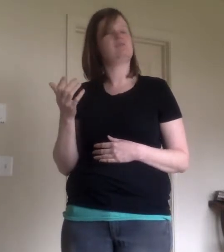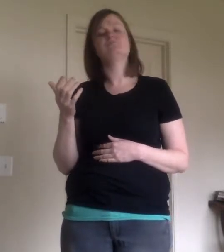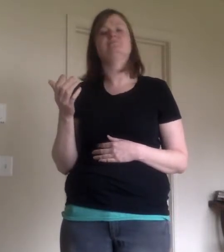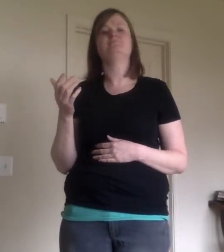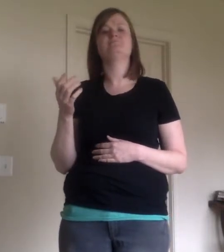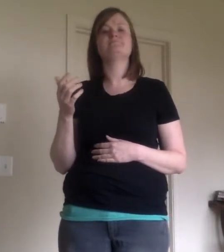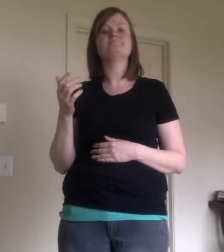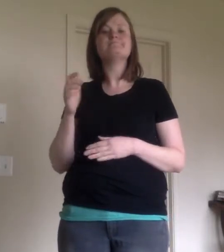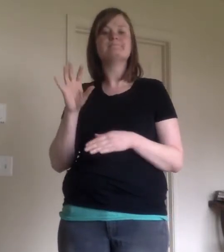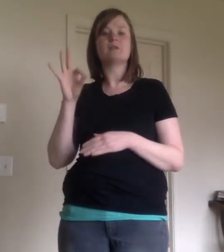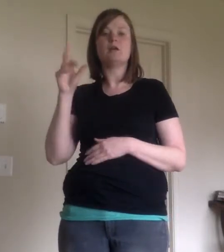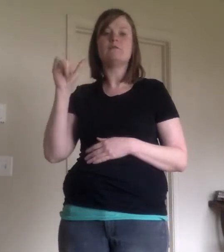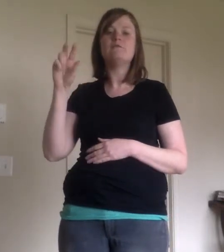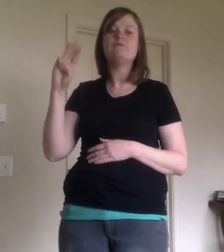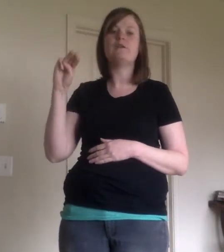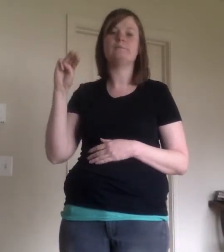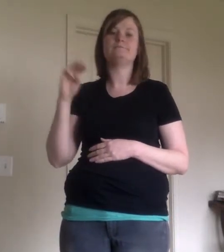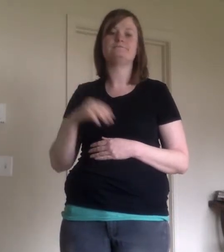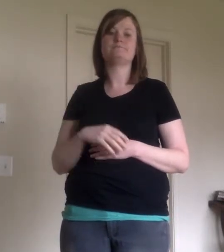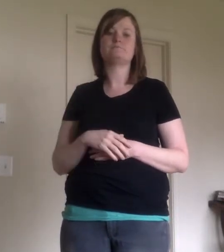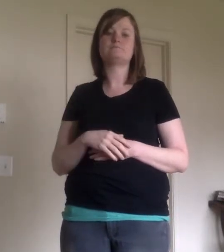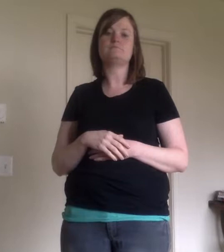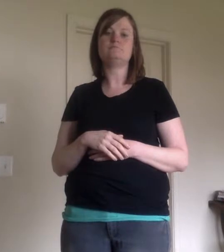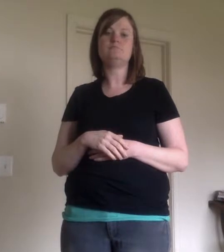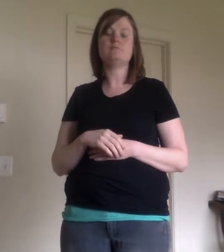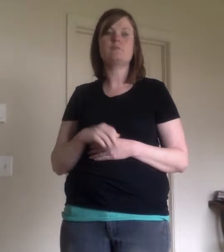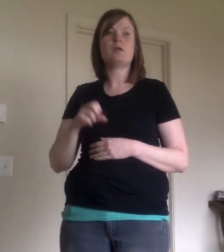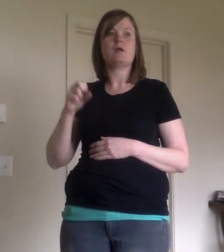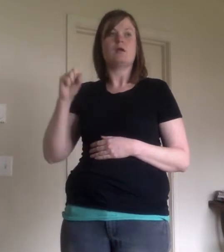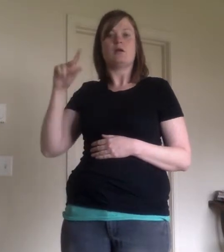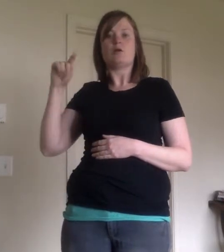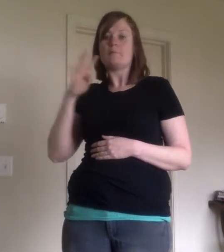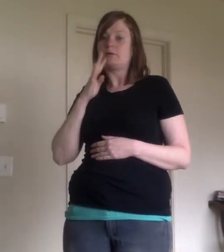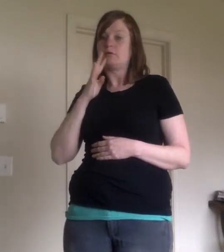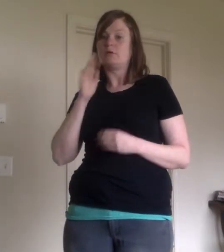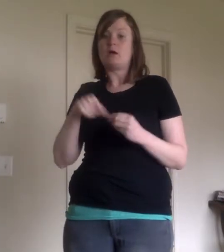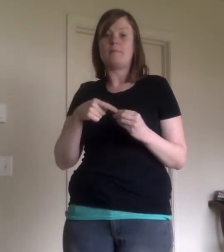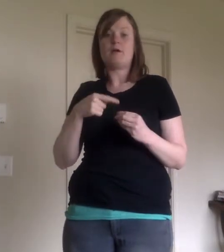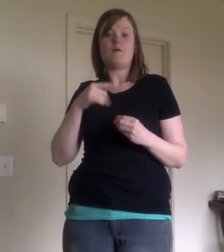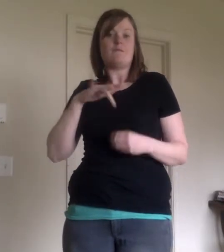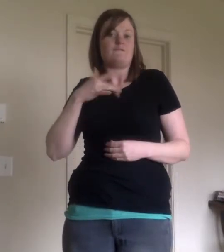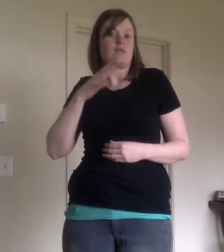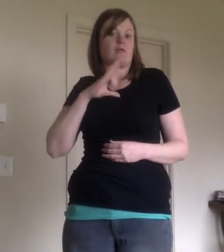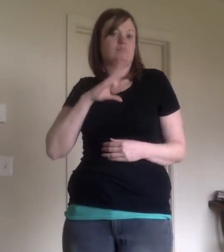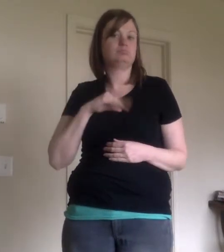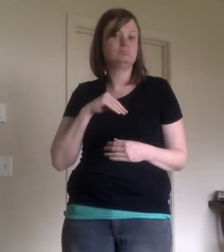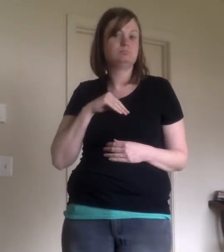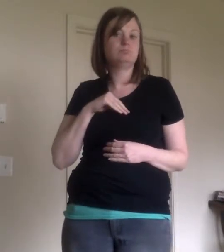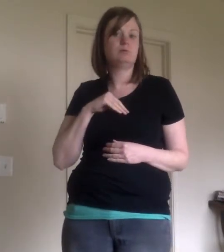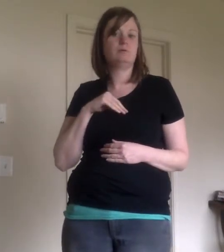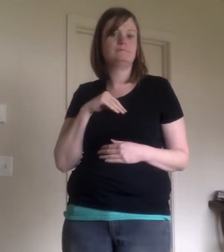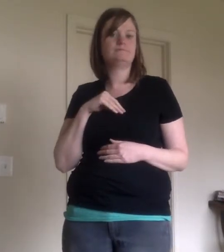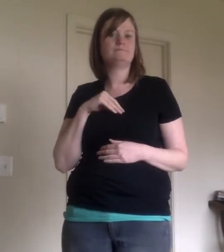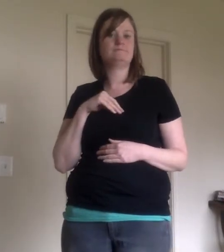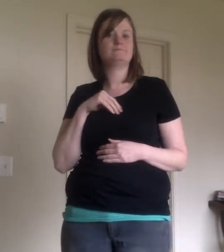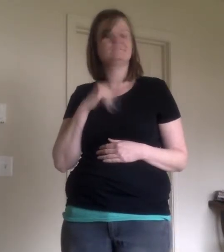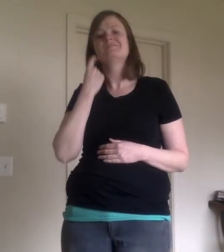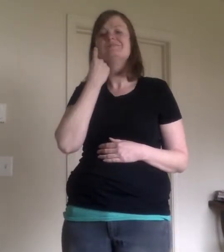film. And going back to talking about that feeling discouraged, recently, about 6 months ago, I